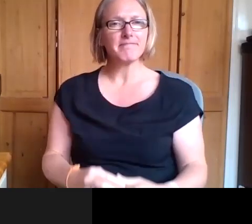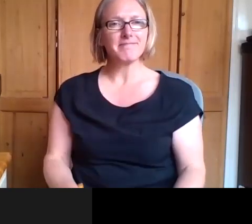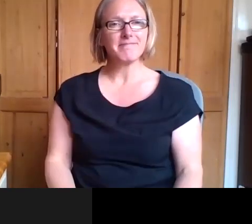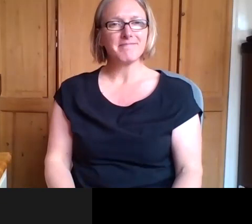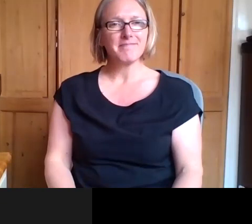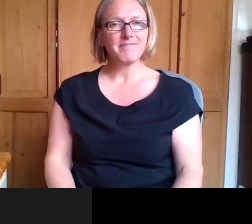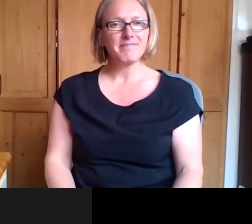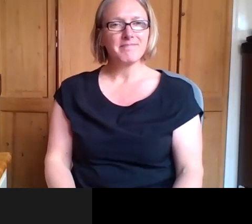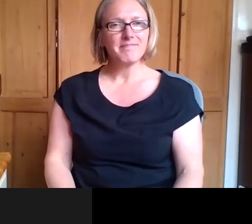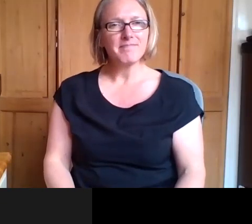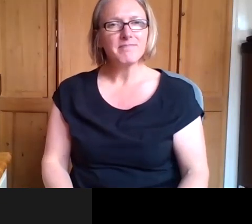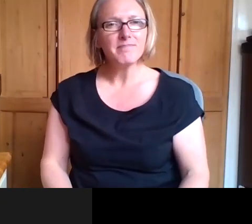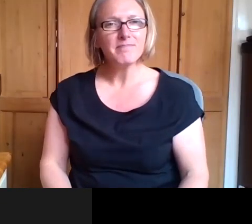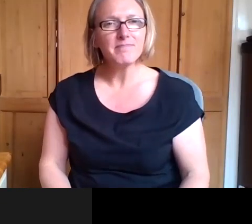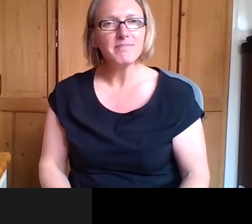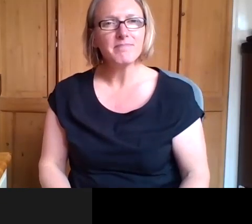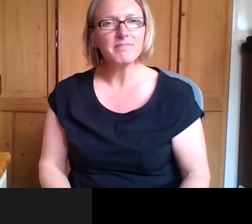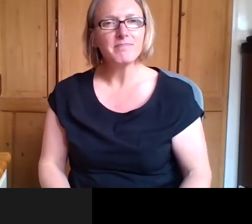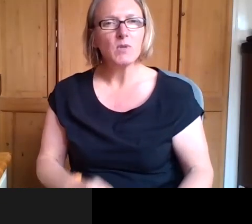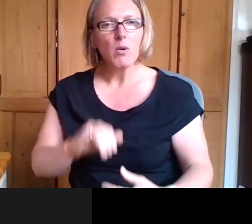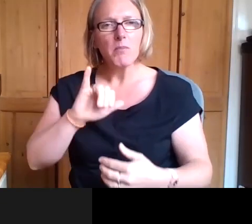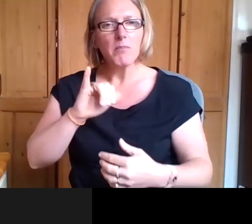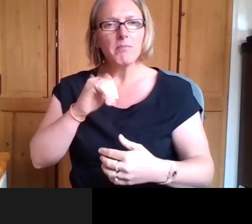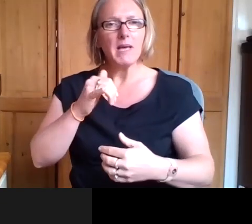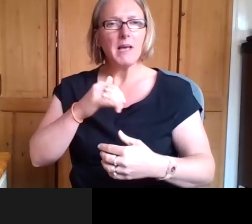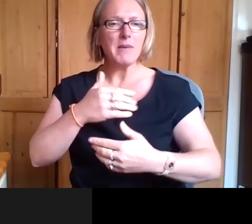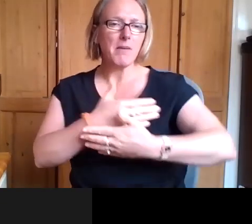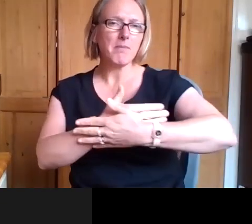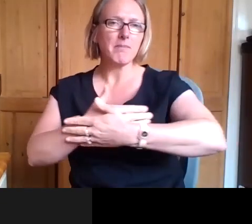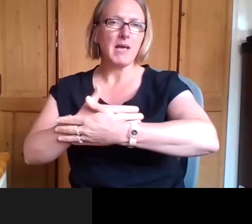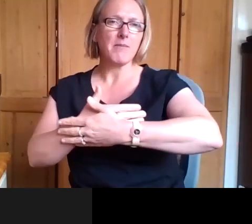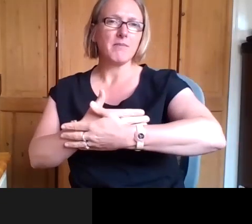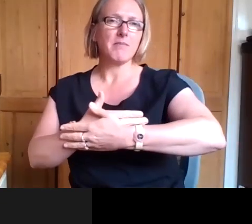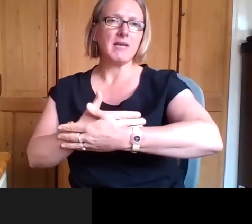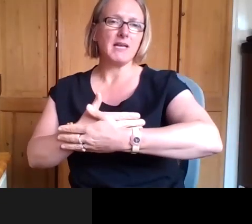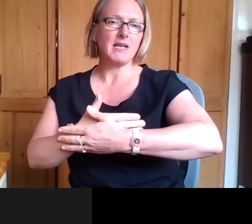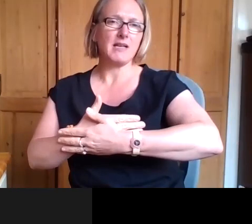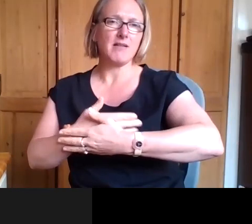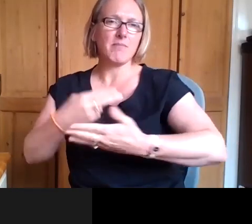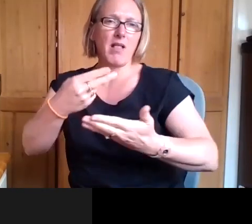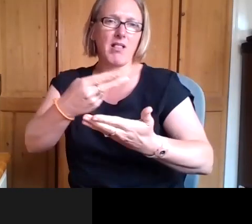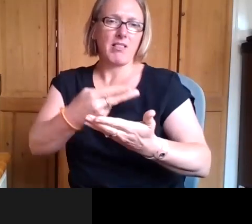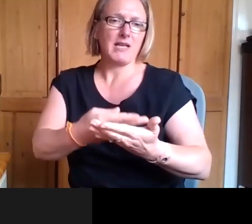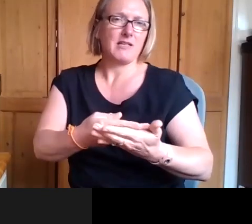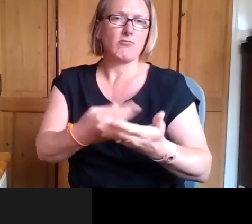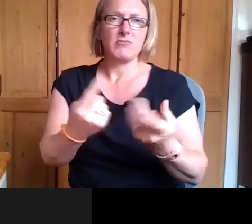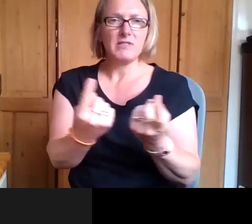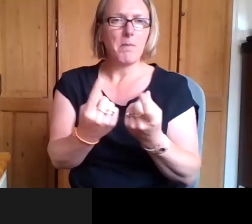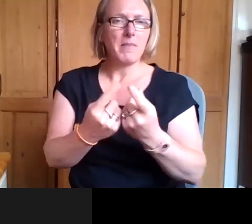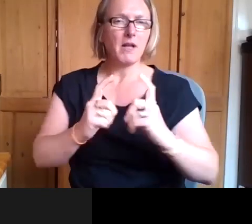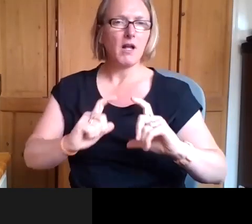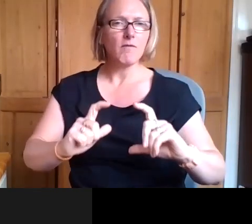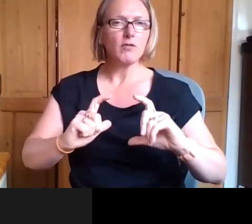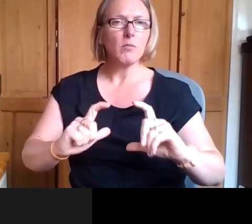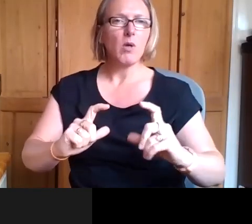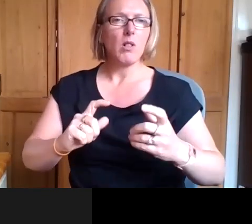then we'll put baby on something that is comfortable for them. So I would recommend, if you don't have a little bin bag